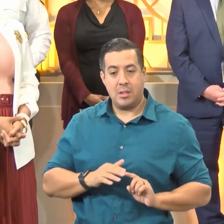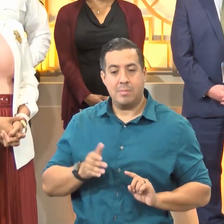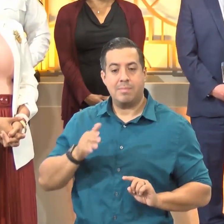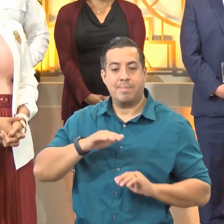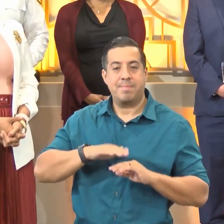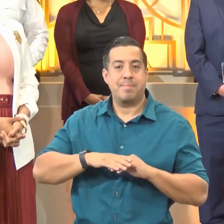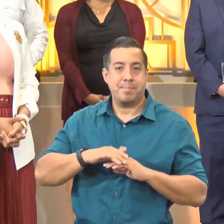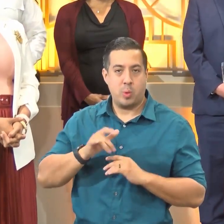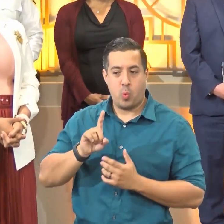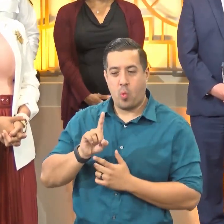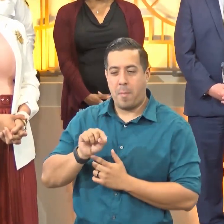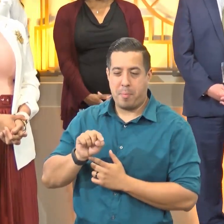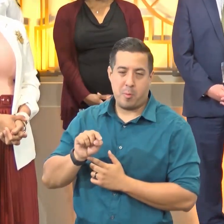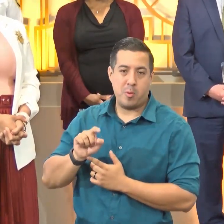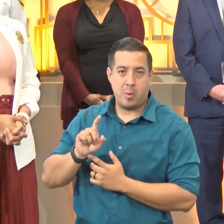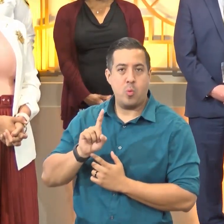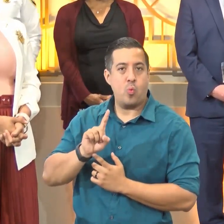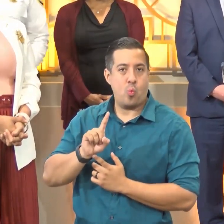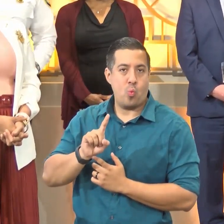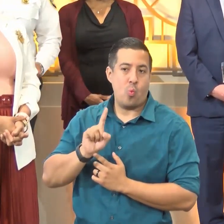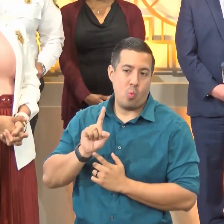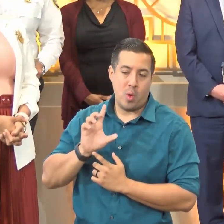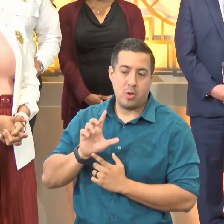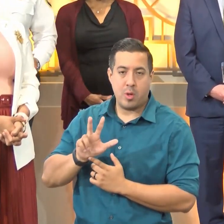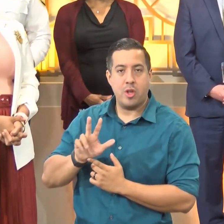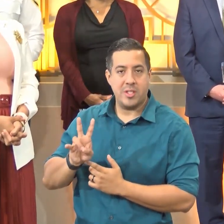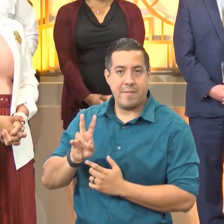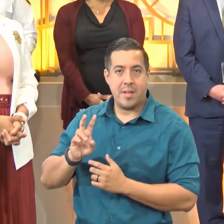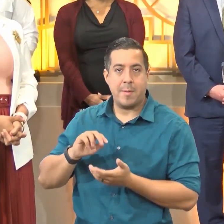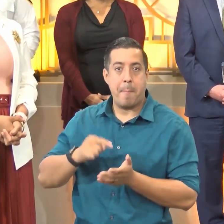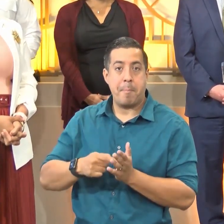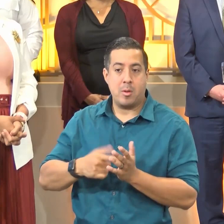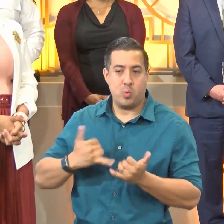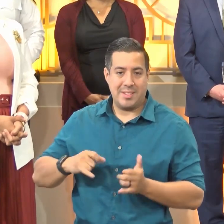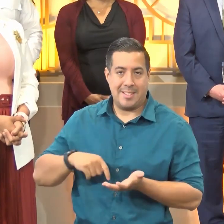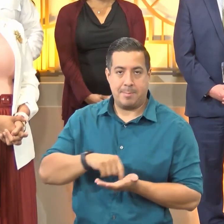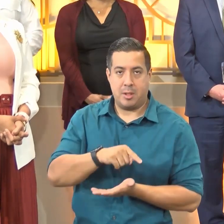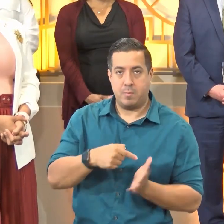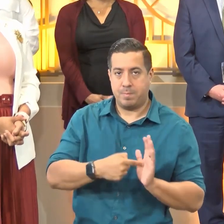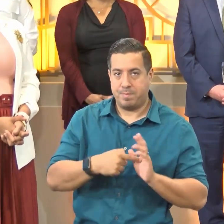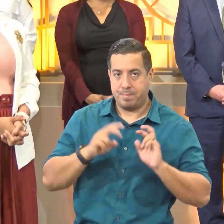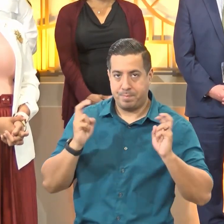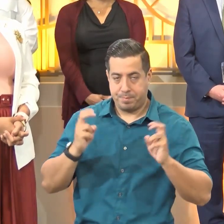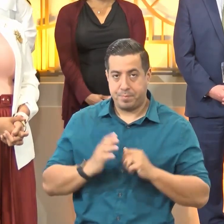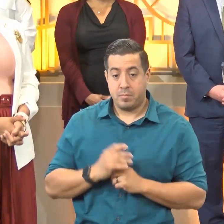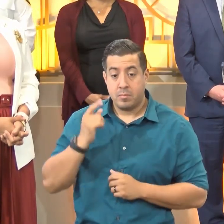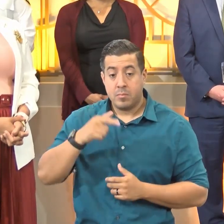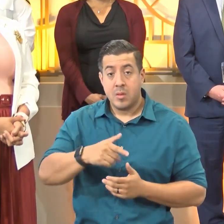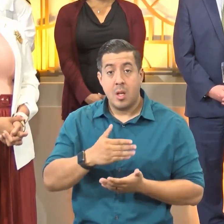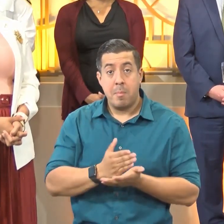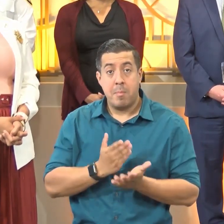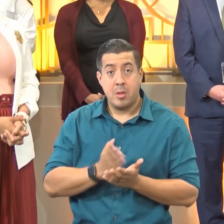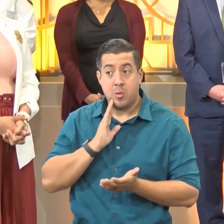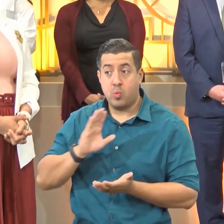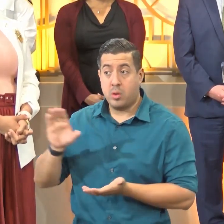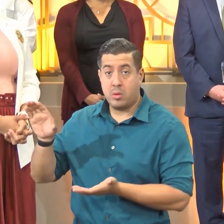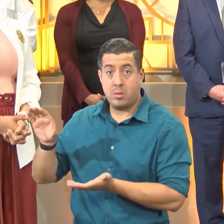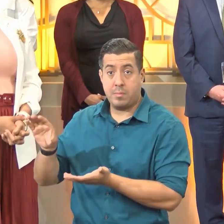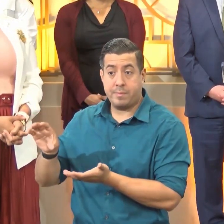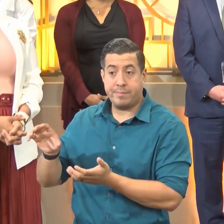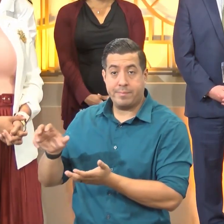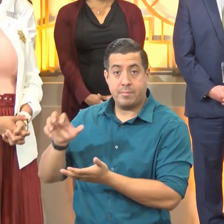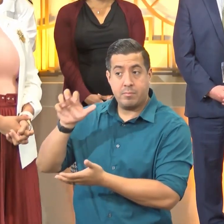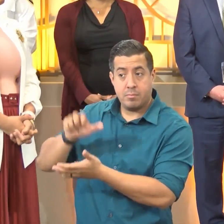less debt service. Additionally, this budget does not draw down from the fund balance at